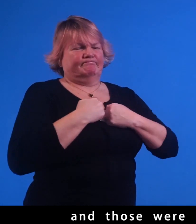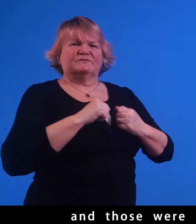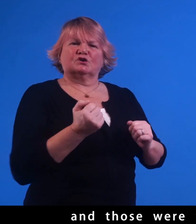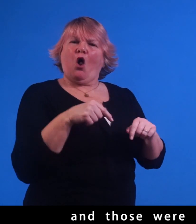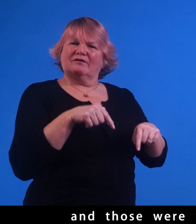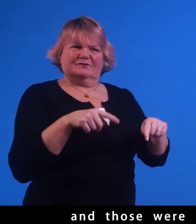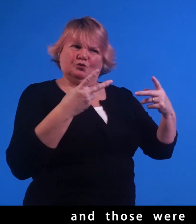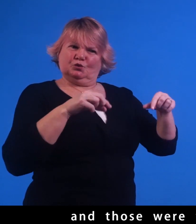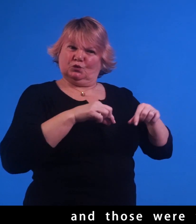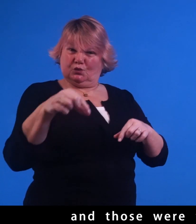to symbolise Scotland.